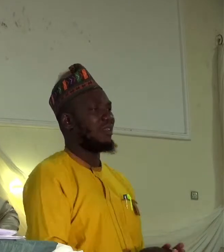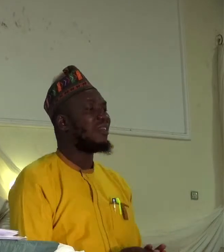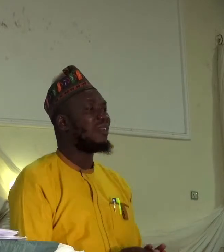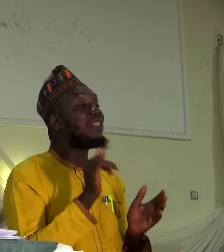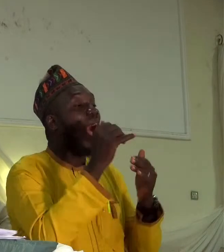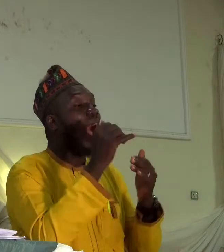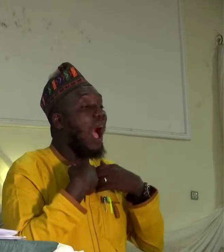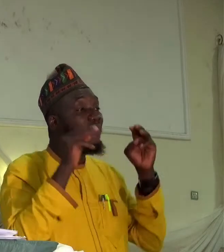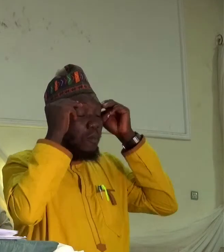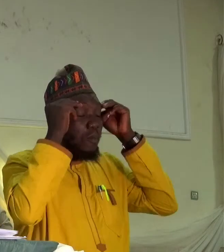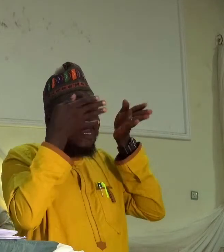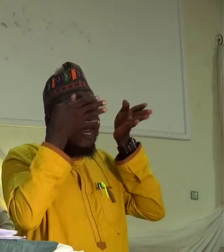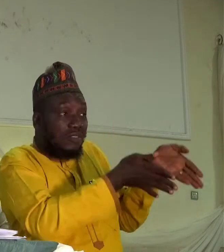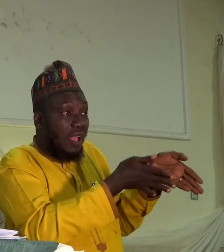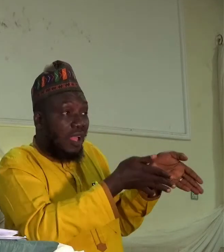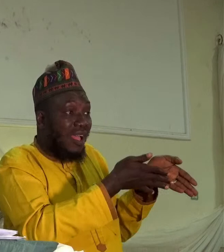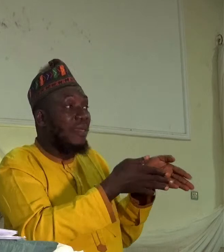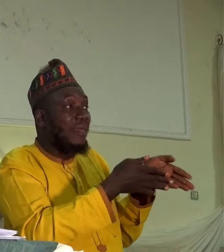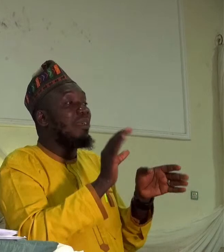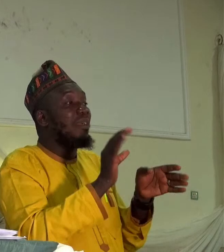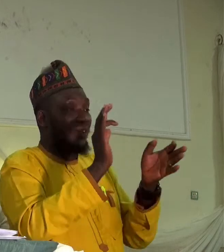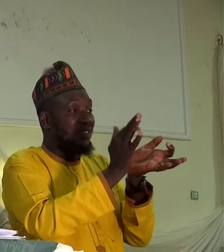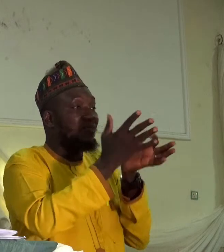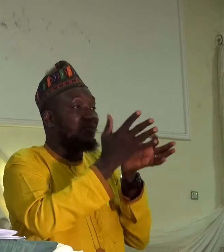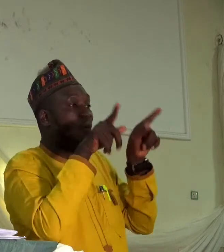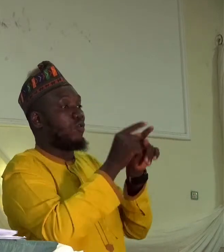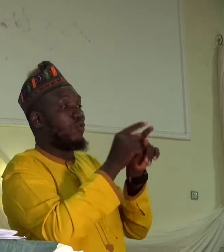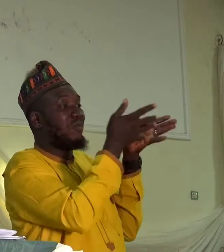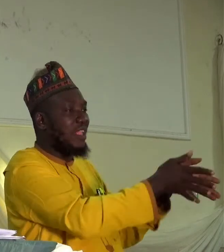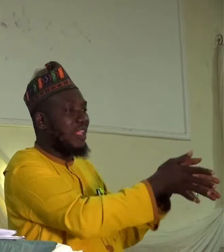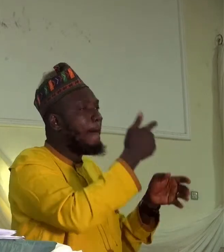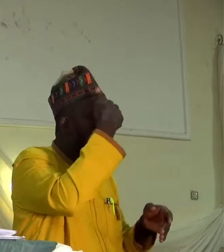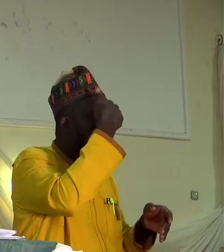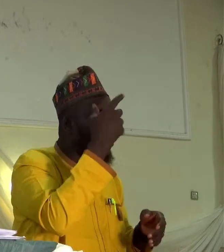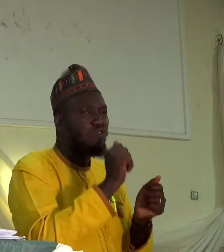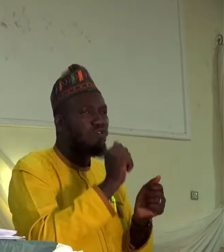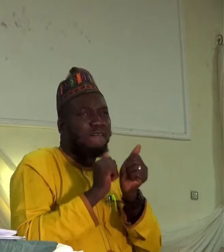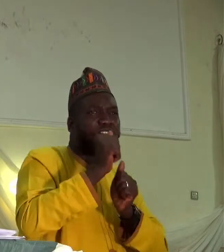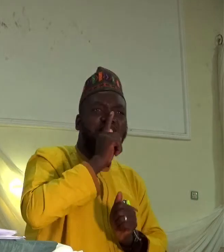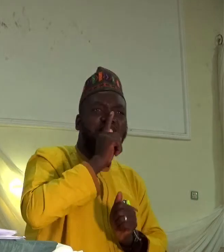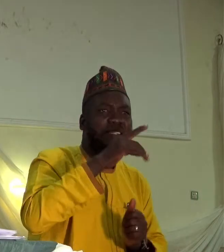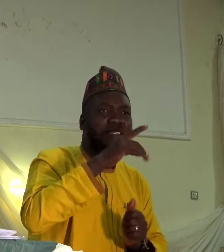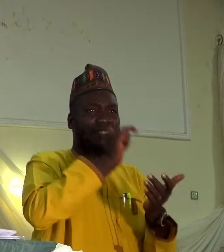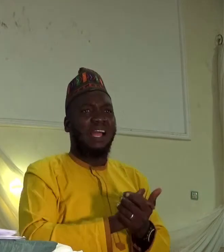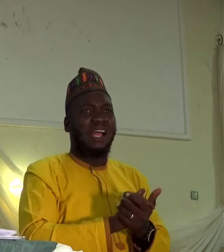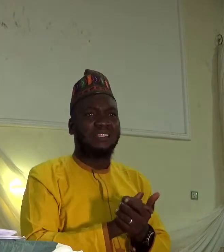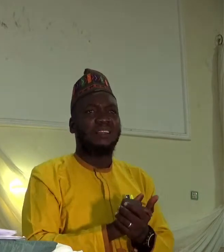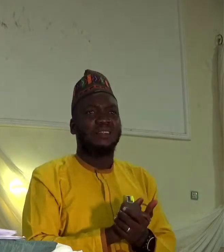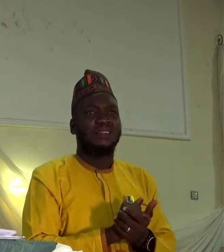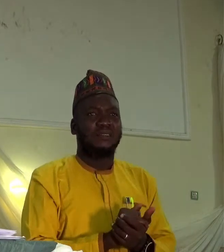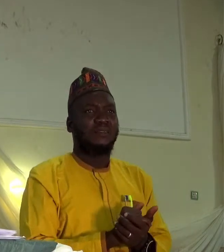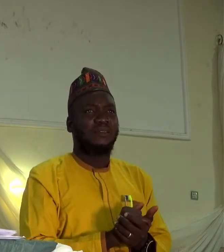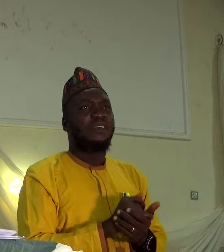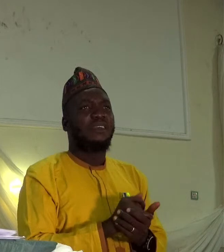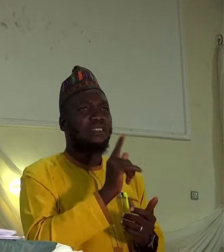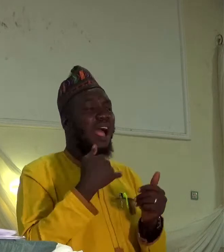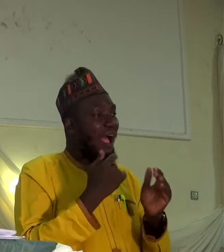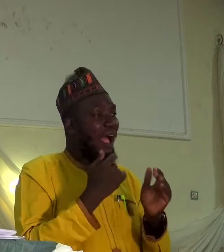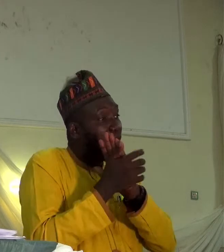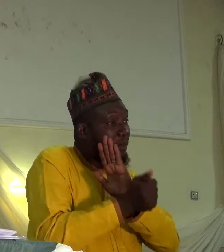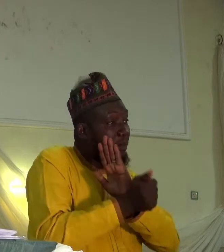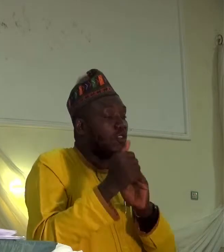bed, one kill, one bed, Christian in there, one bed. But because of the fact, we pay one file your competence in whatever you